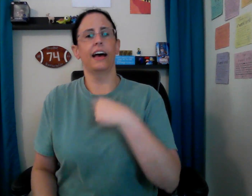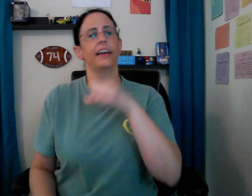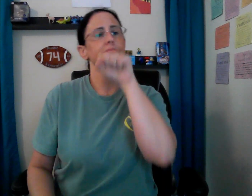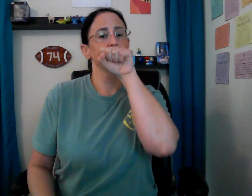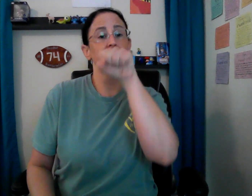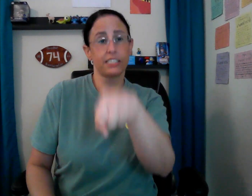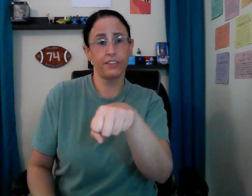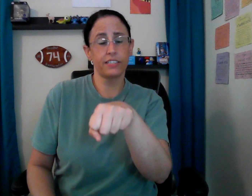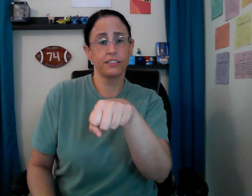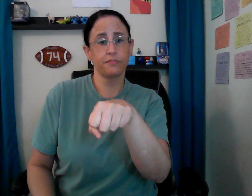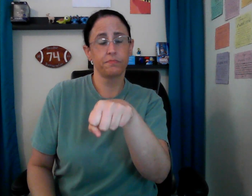I, kiss fist.